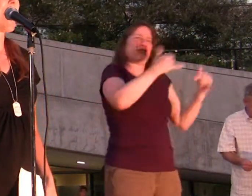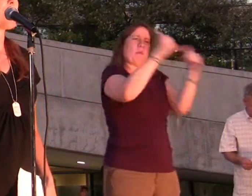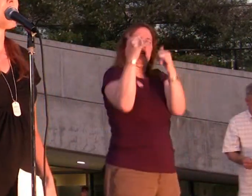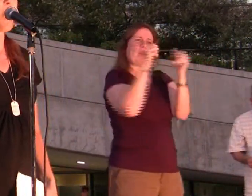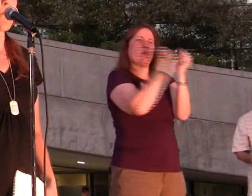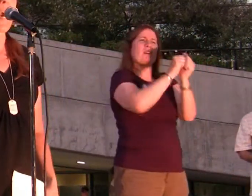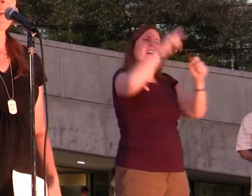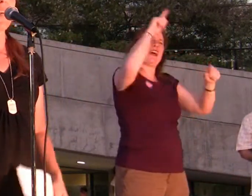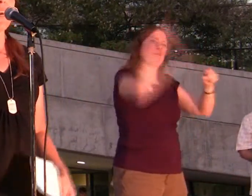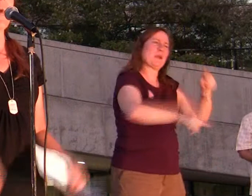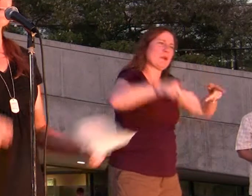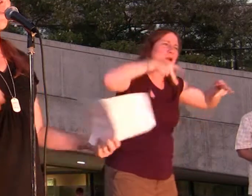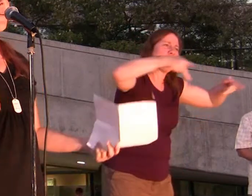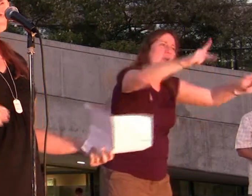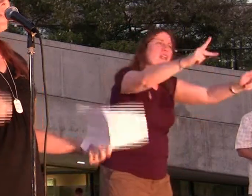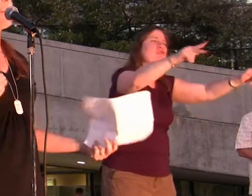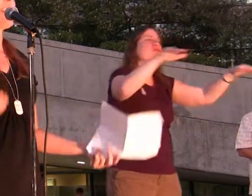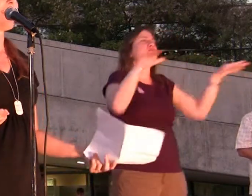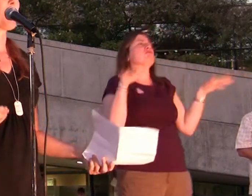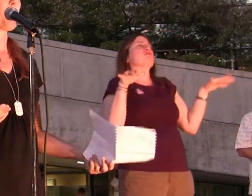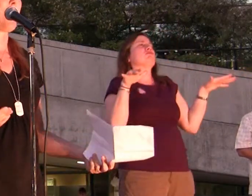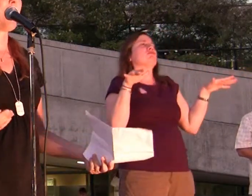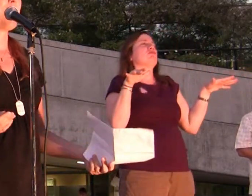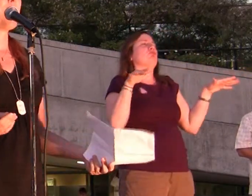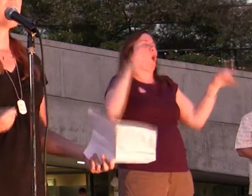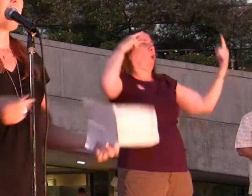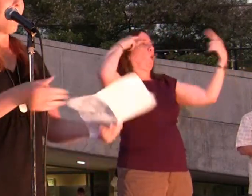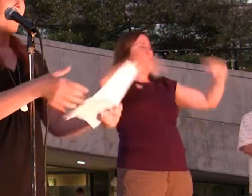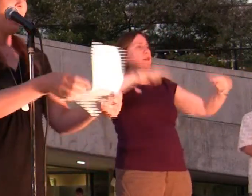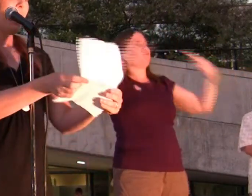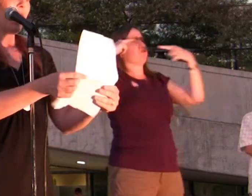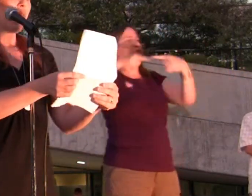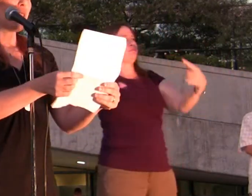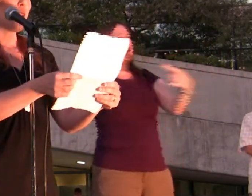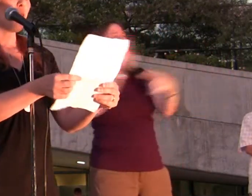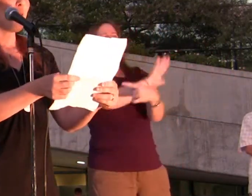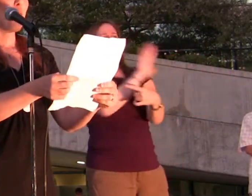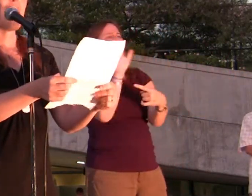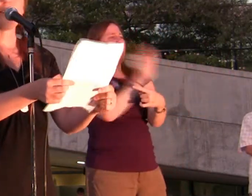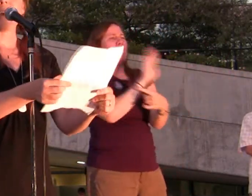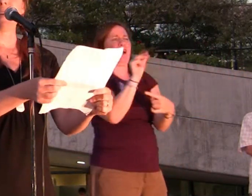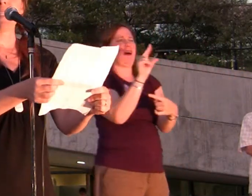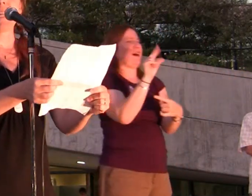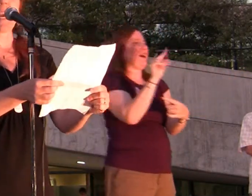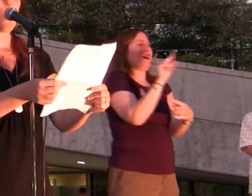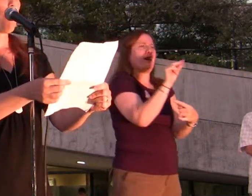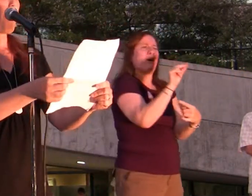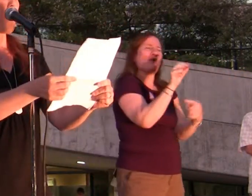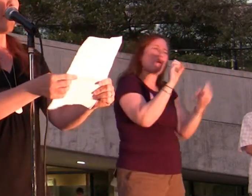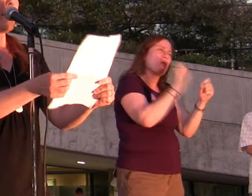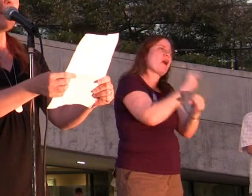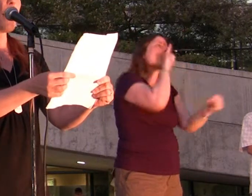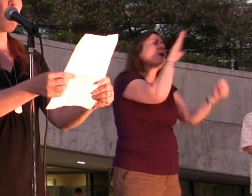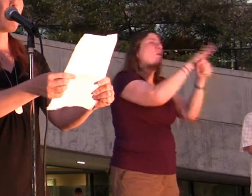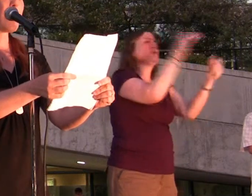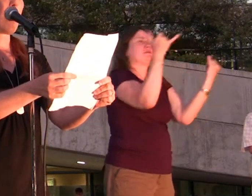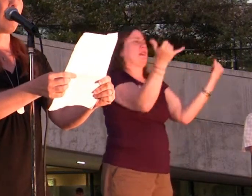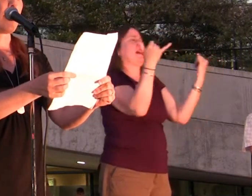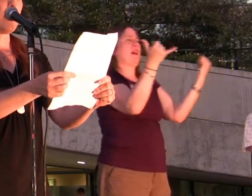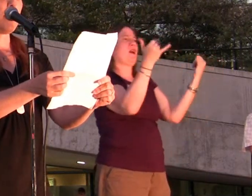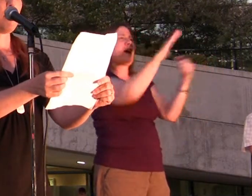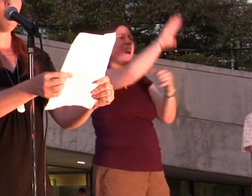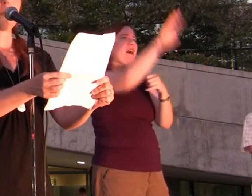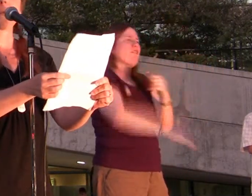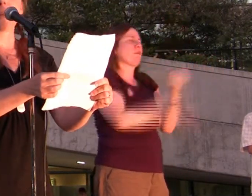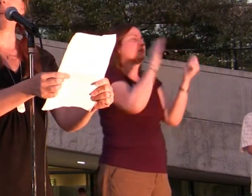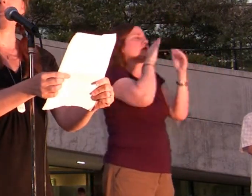be allowed to step back and agree to disagree. So make a vow today. Never be